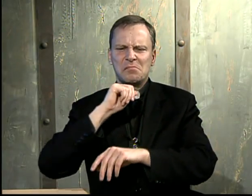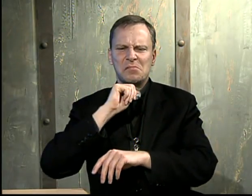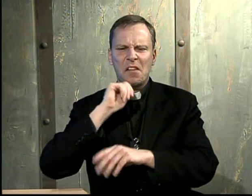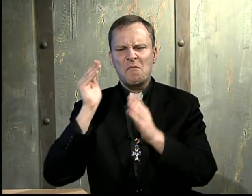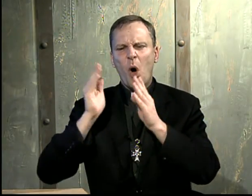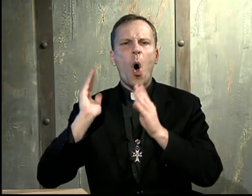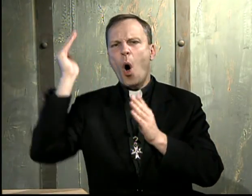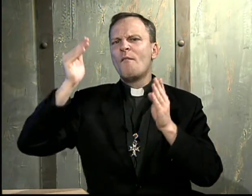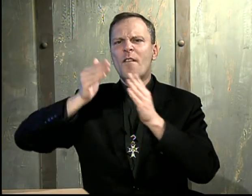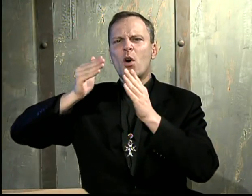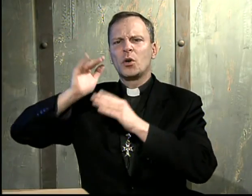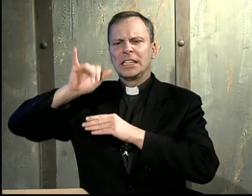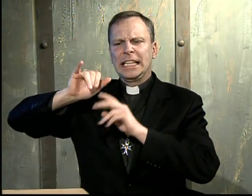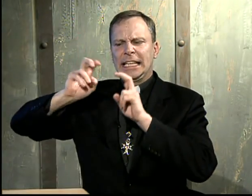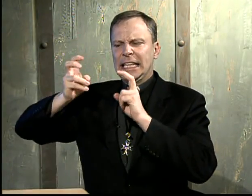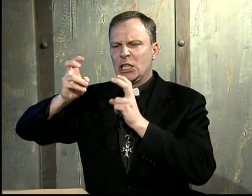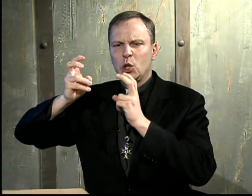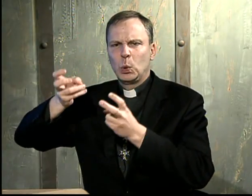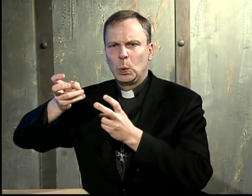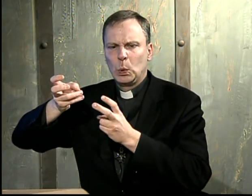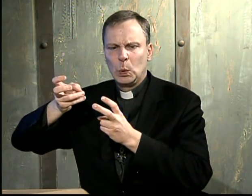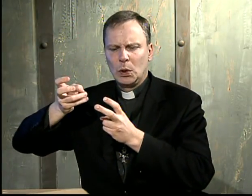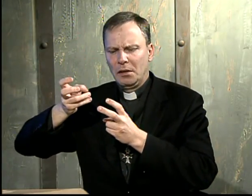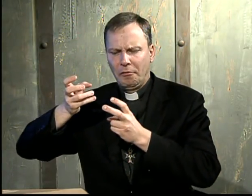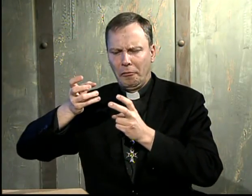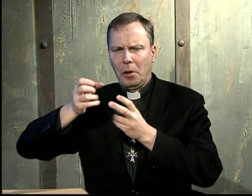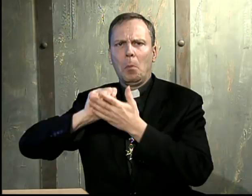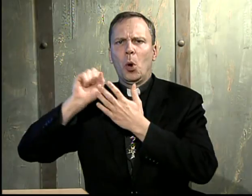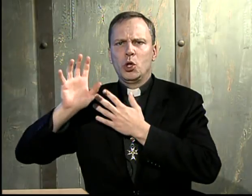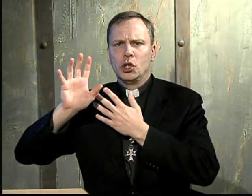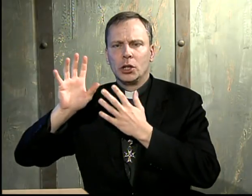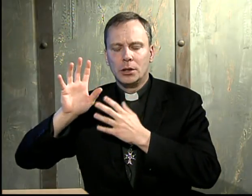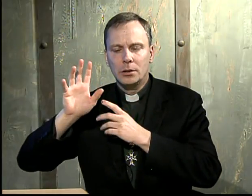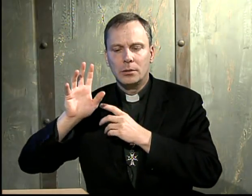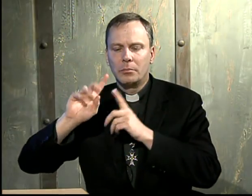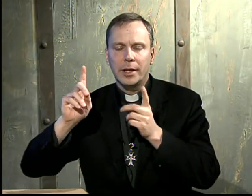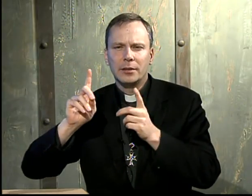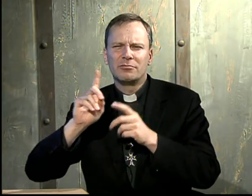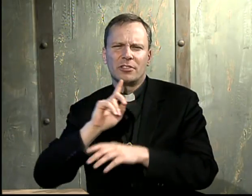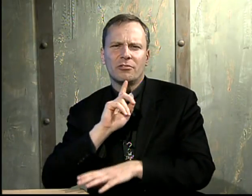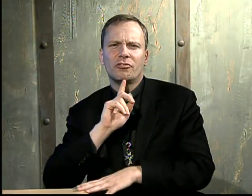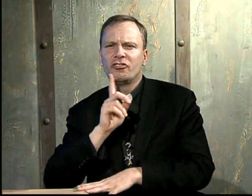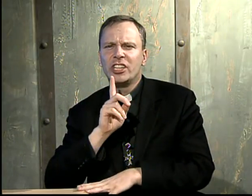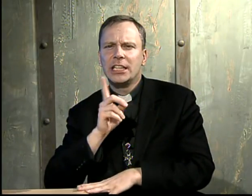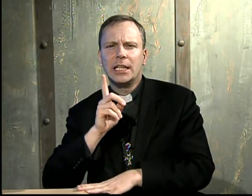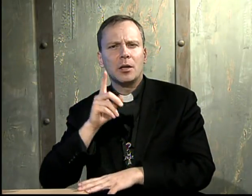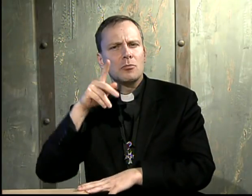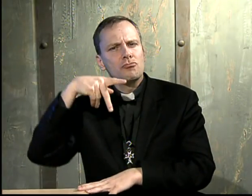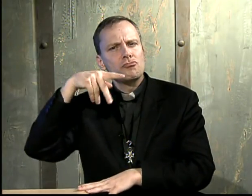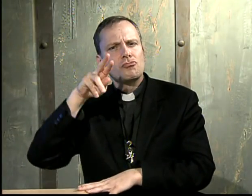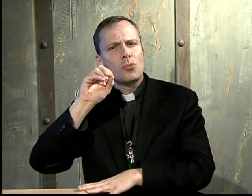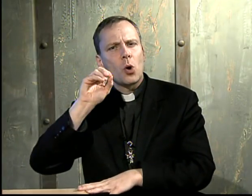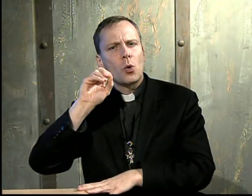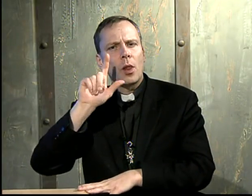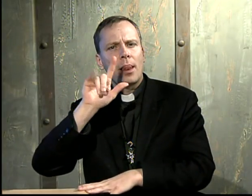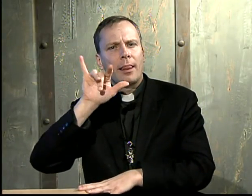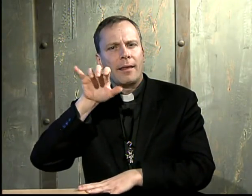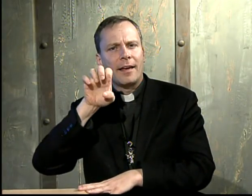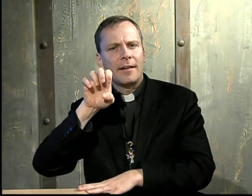pro-life people are always focused on that one issue of abortion. But